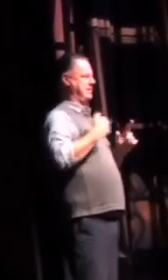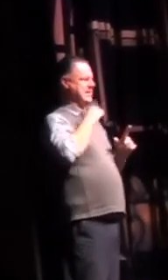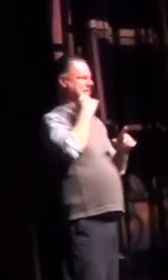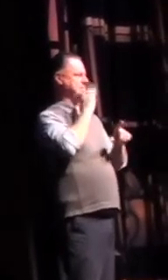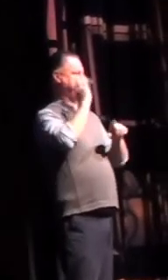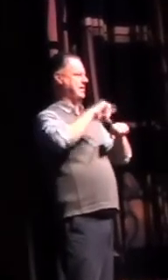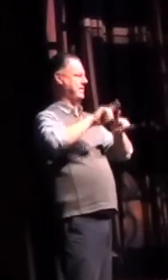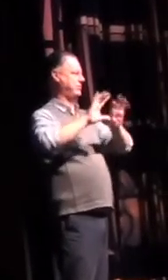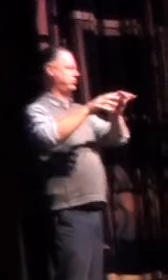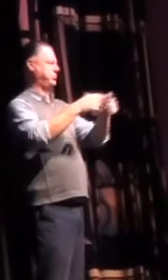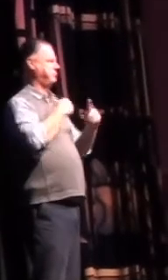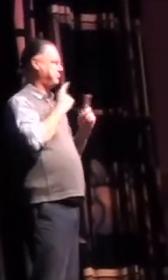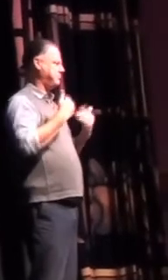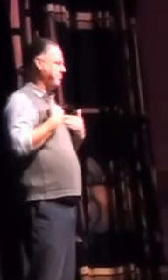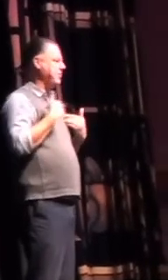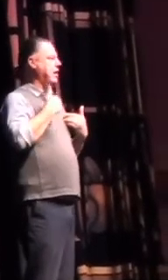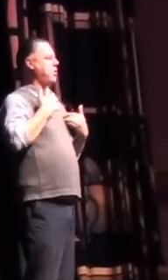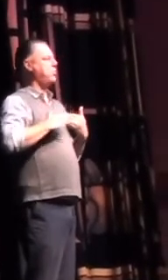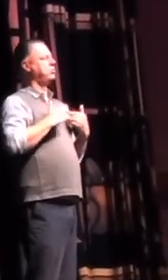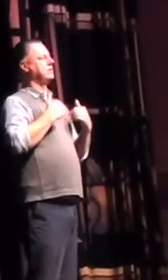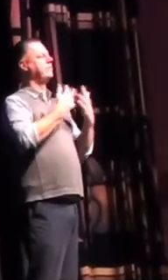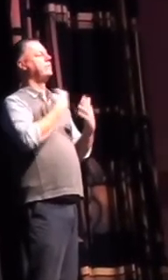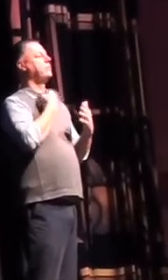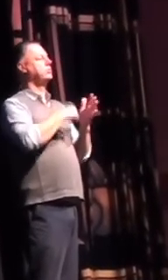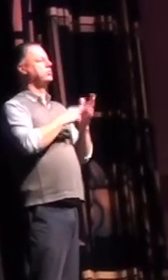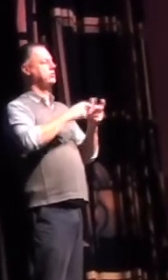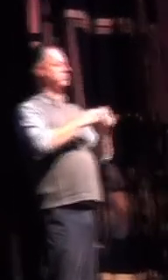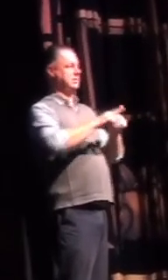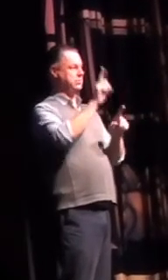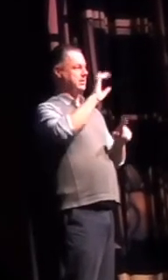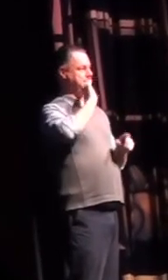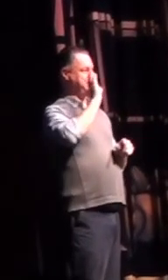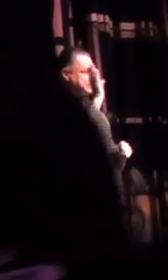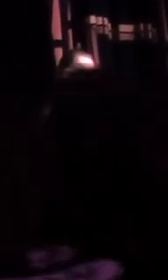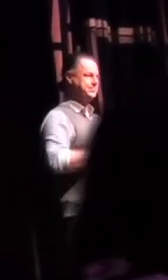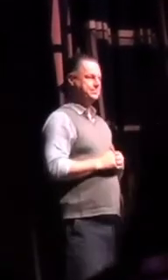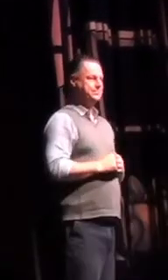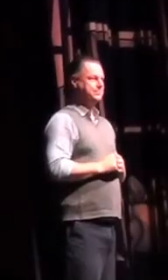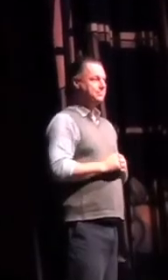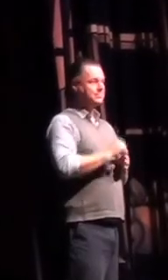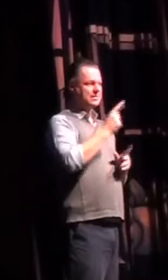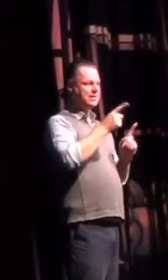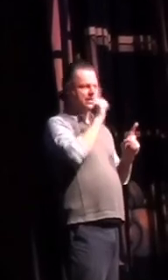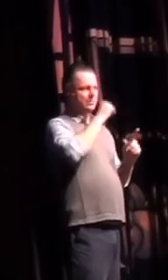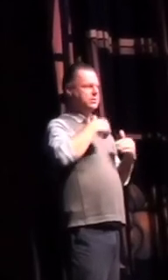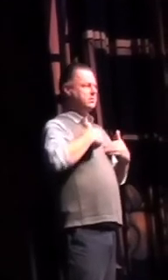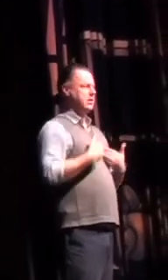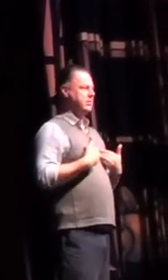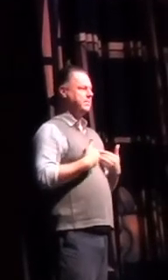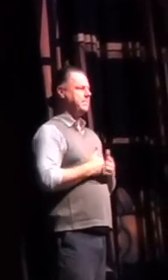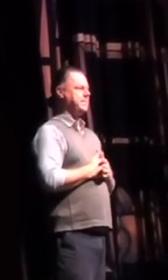that I can give a voice to the issues like I've raised today. But it can get tiring. I was at a